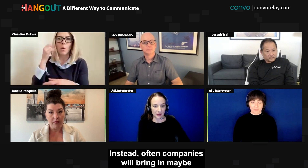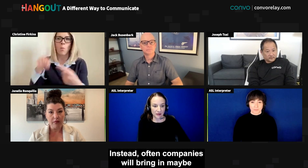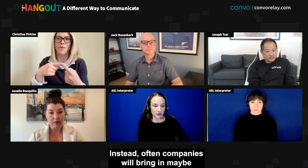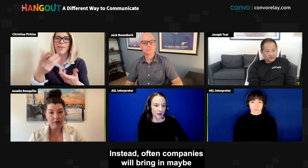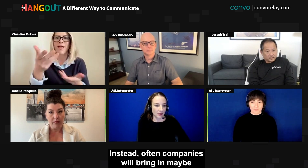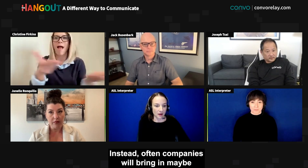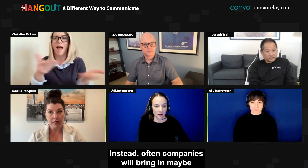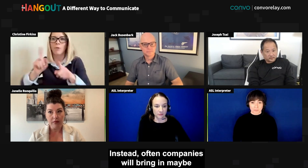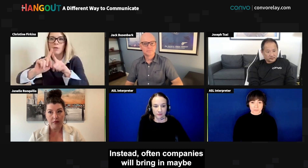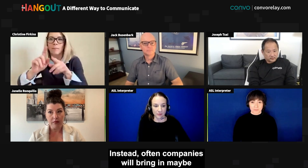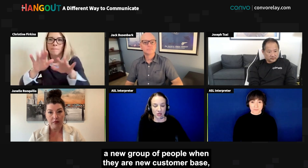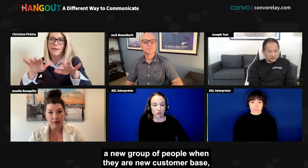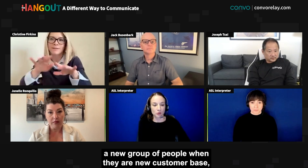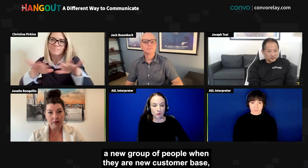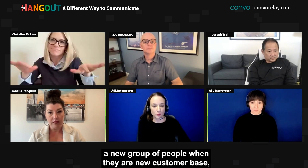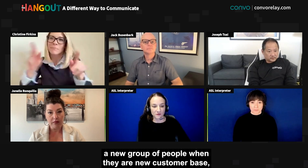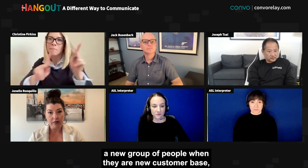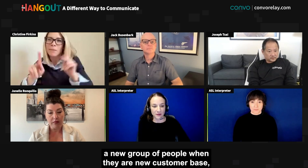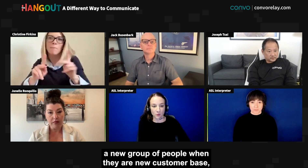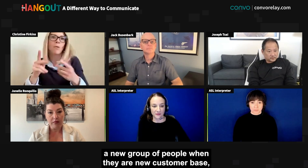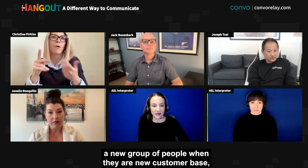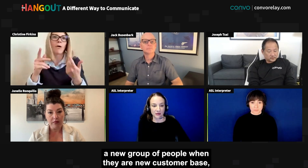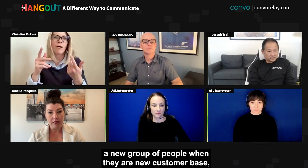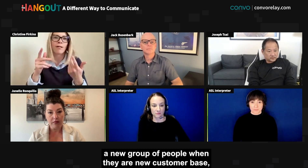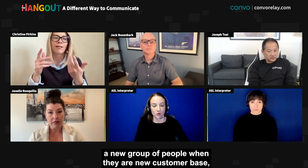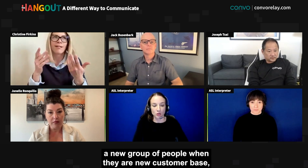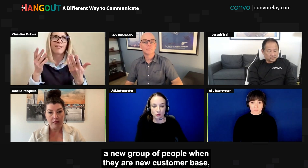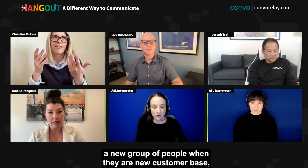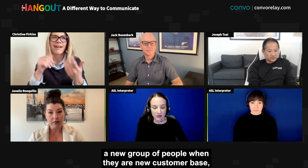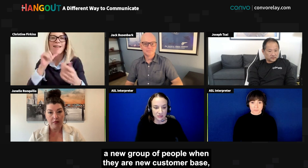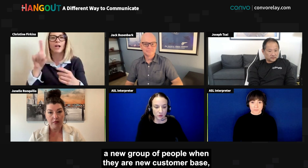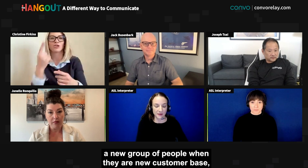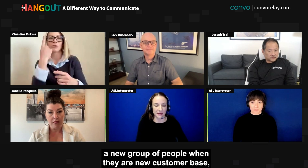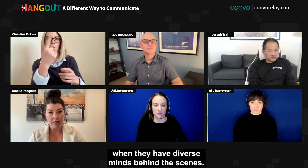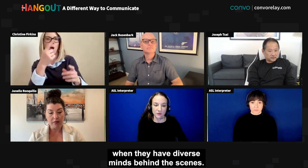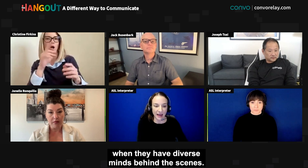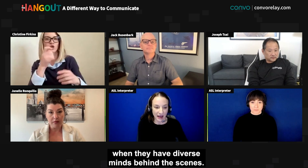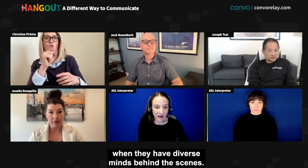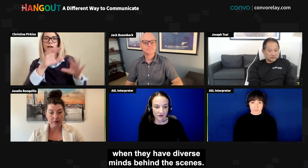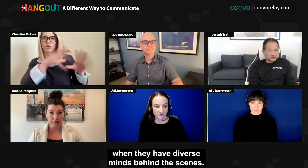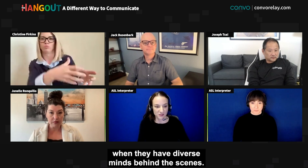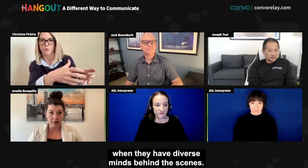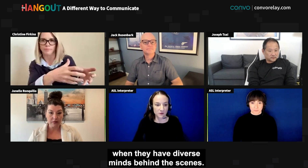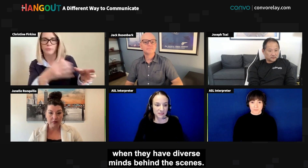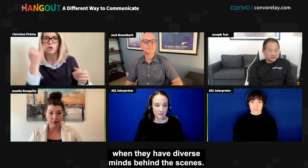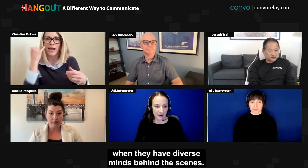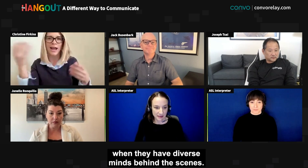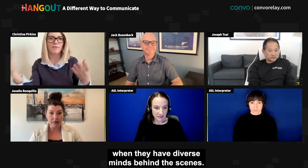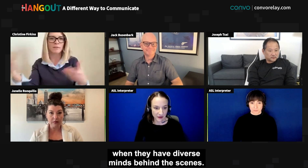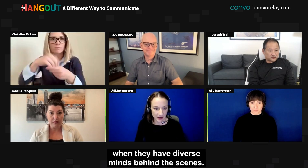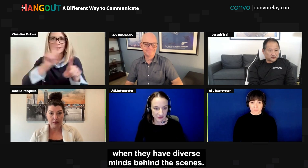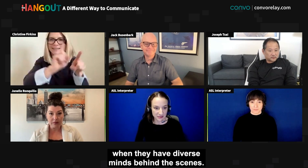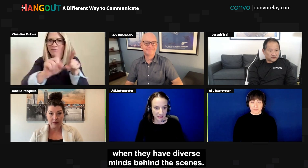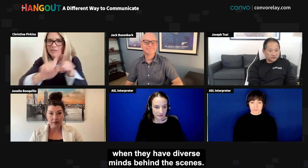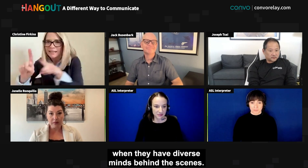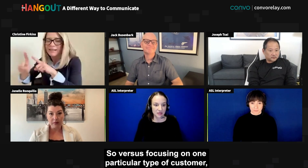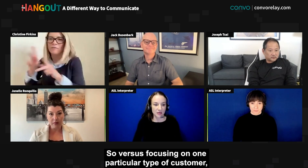in maybe a new group of people when they our new customer base, when they have diverse minds behind the scenes.